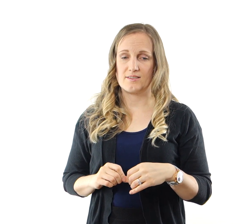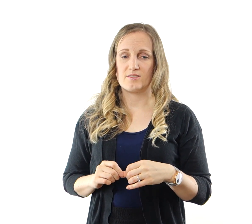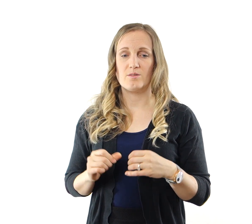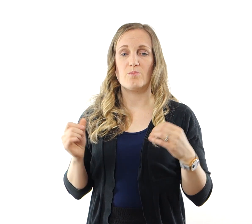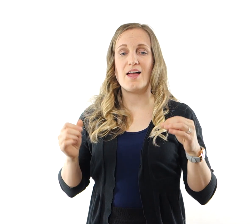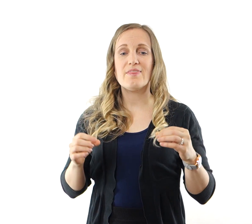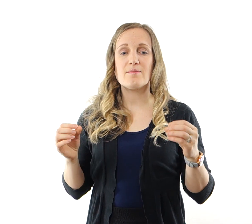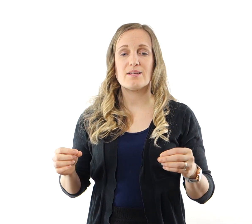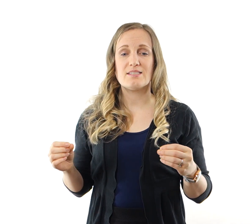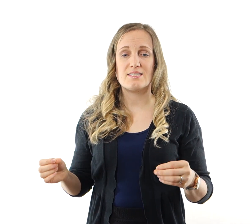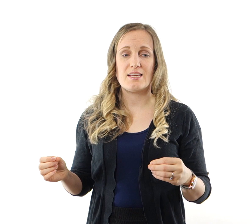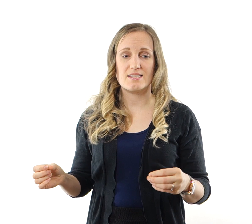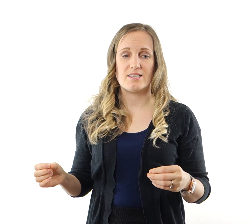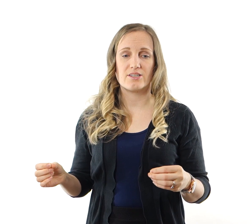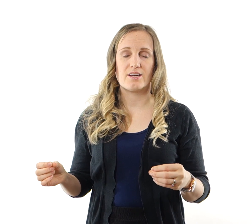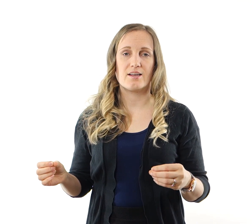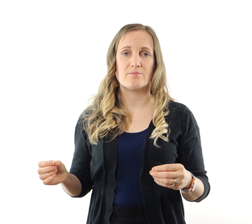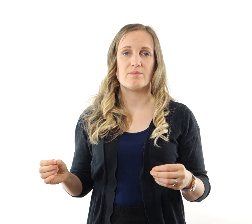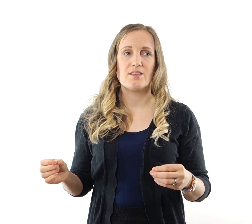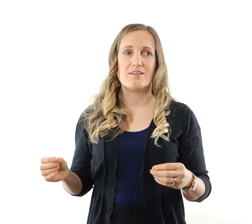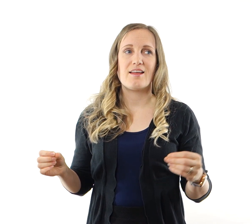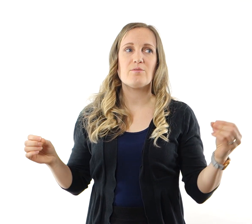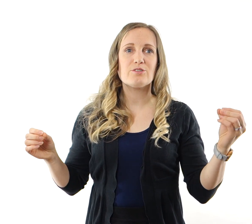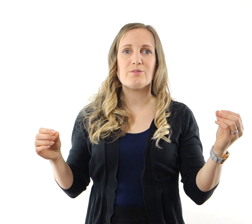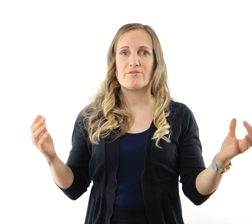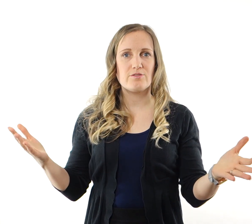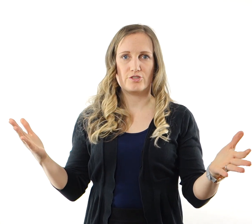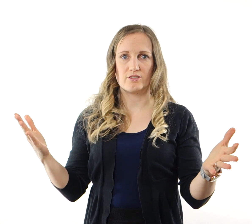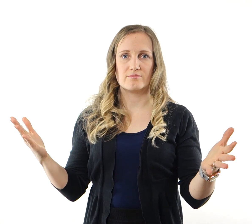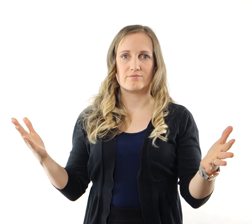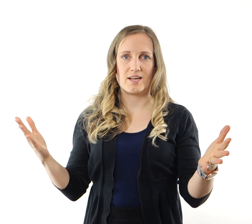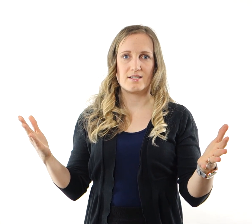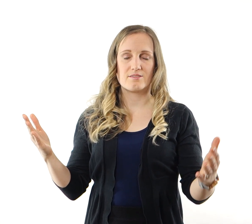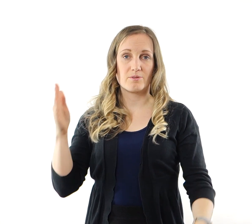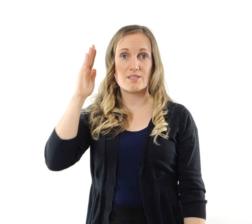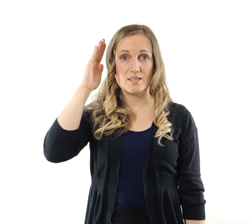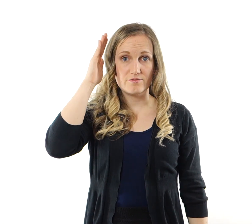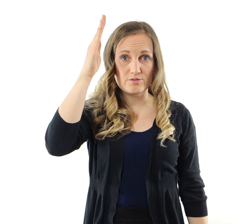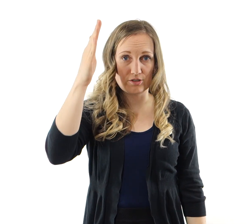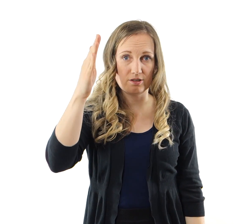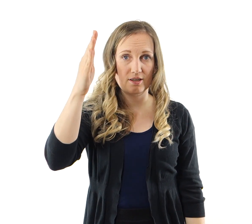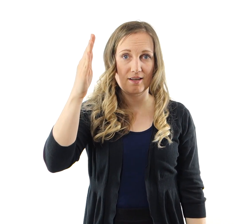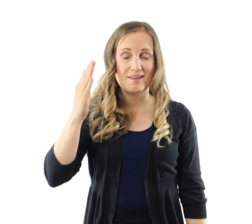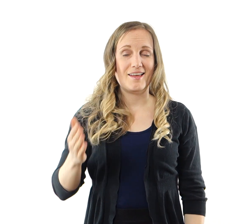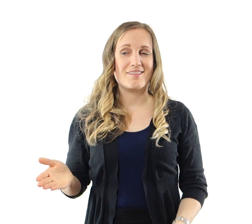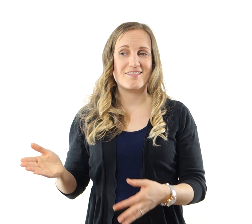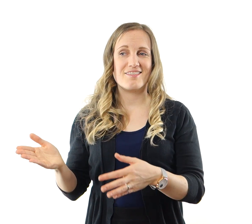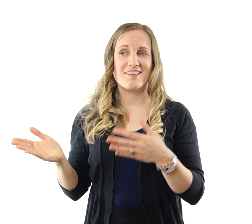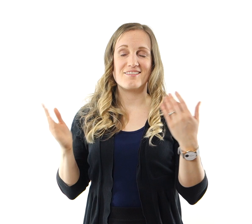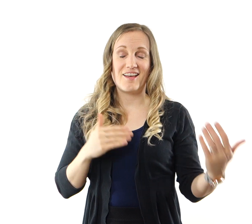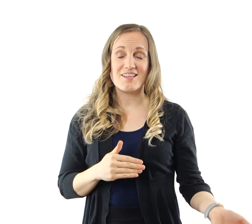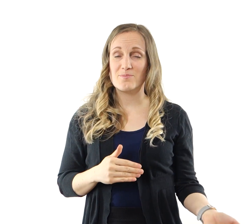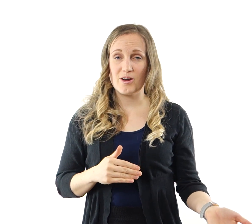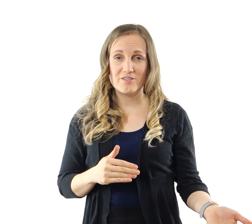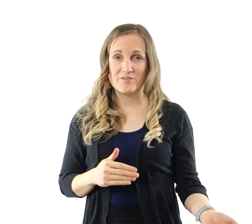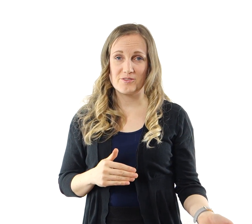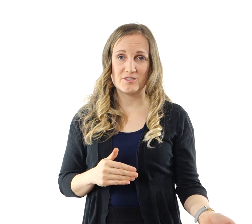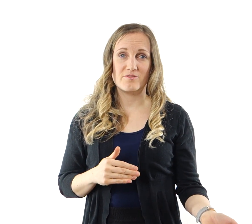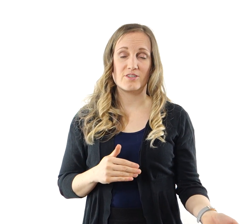So when that blessed day is here, now we're doing future, right? So we're going to say future. The last part of the first verse